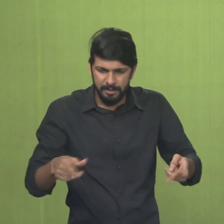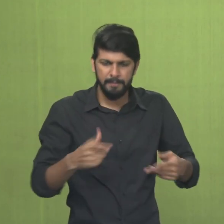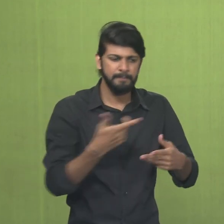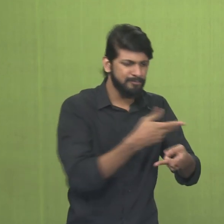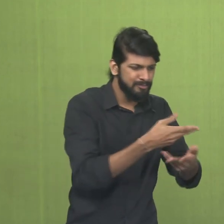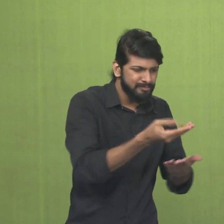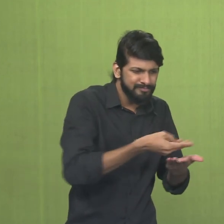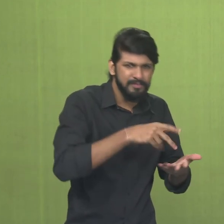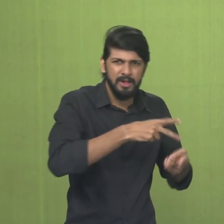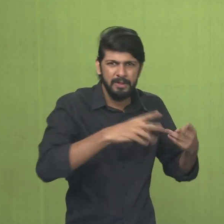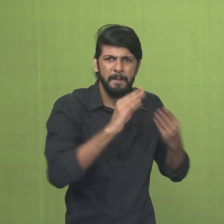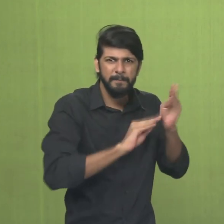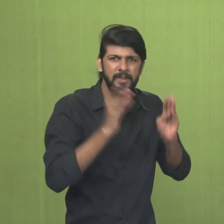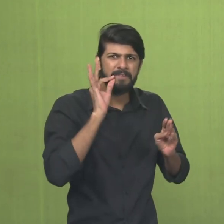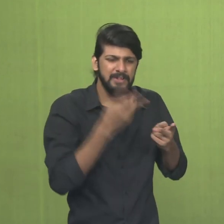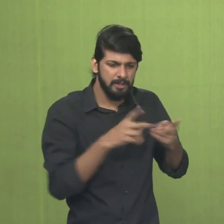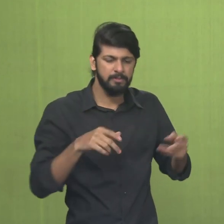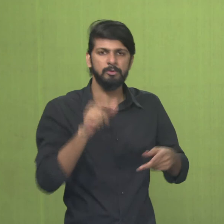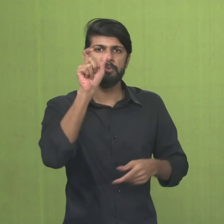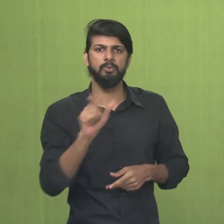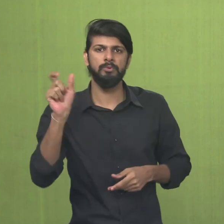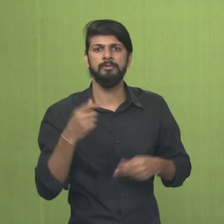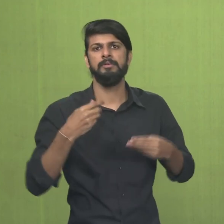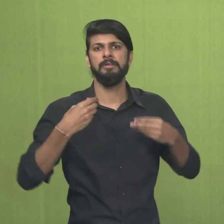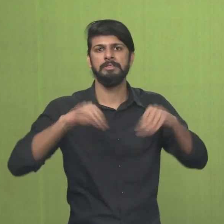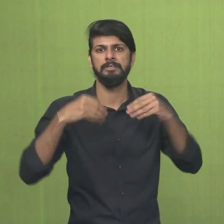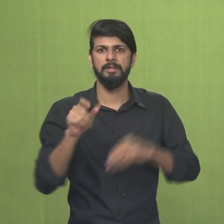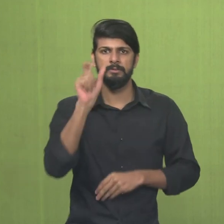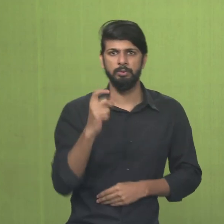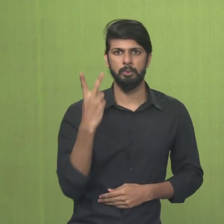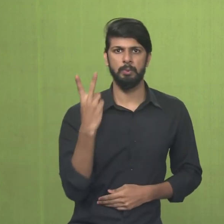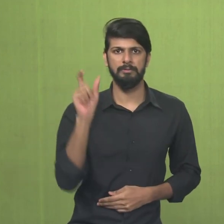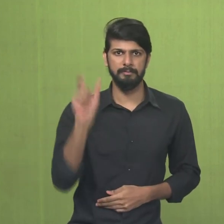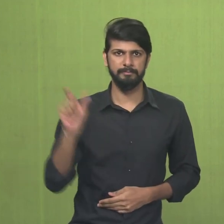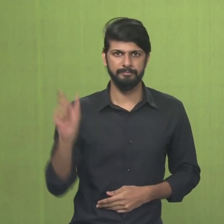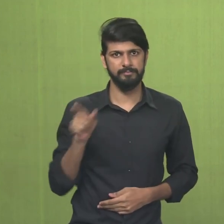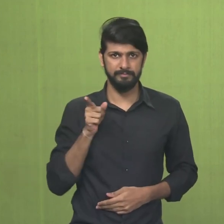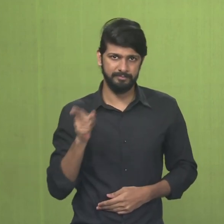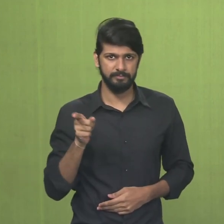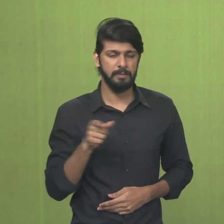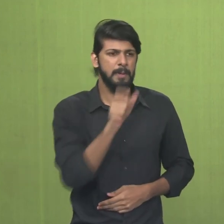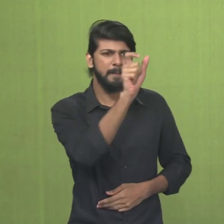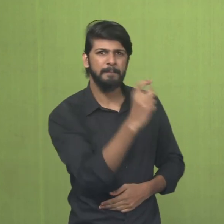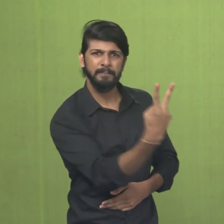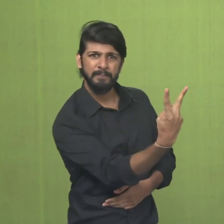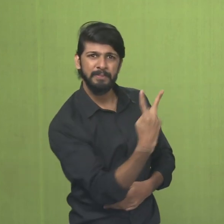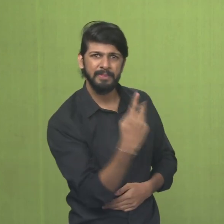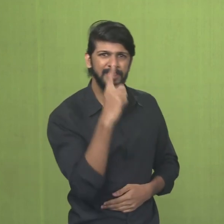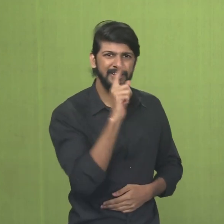shopkeepers. They are the ones who are selling the grains, the fruits, the vegetables, shopkeepers. And there are